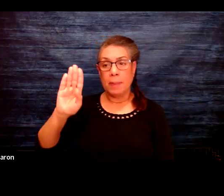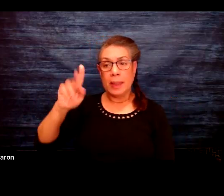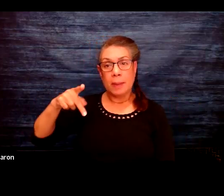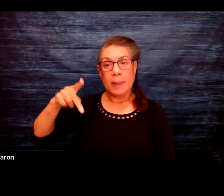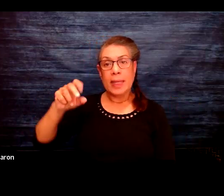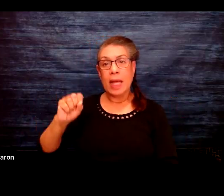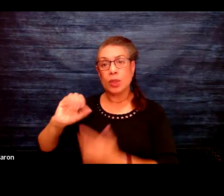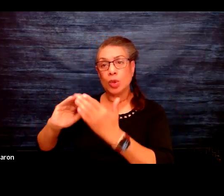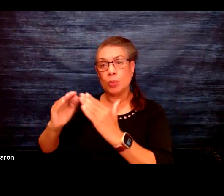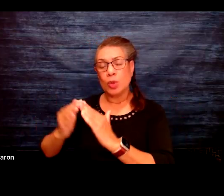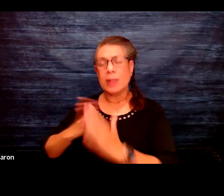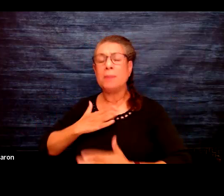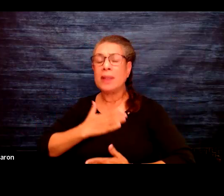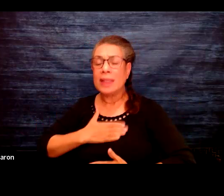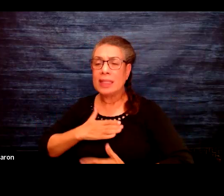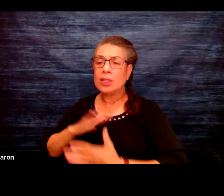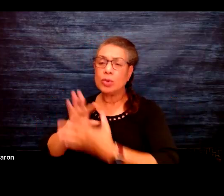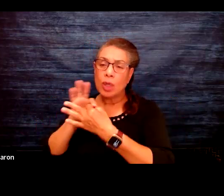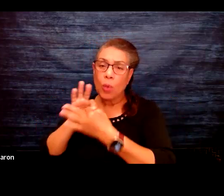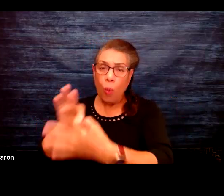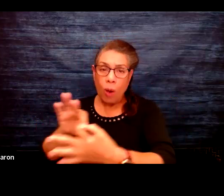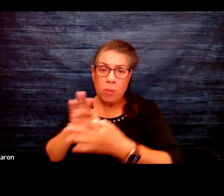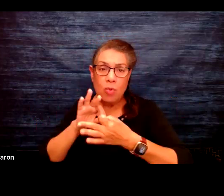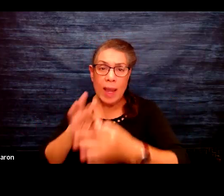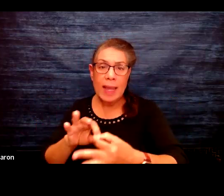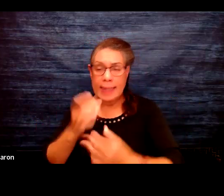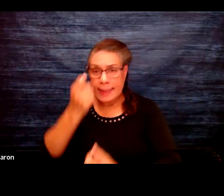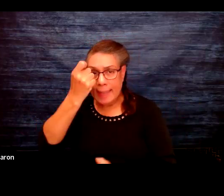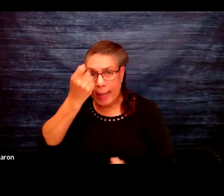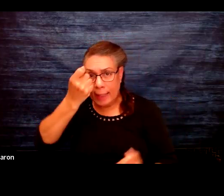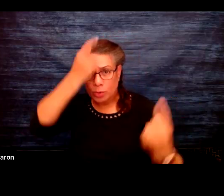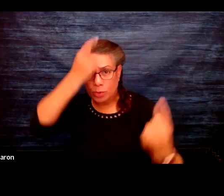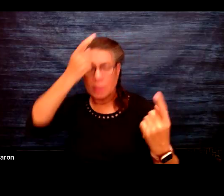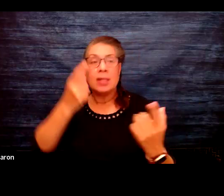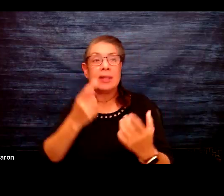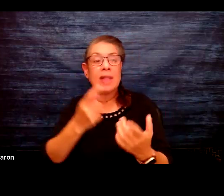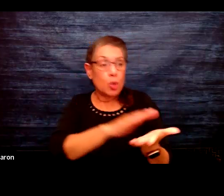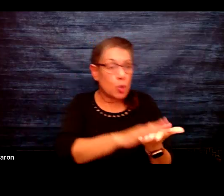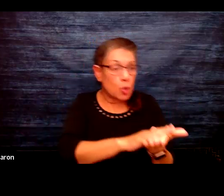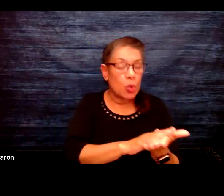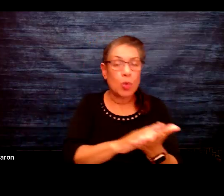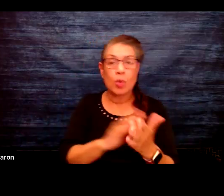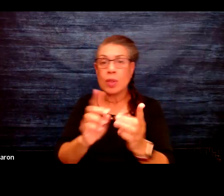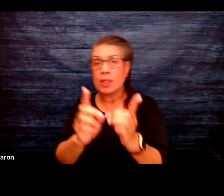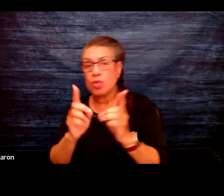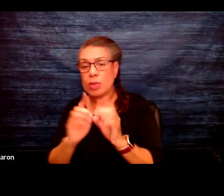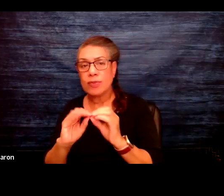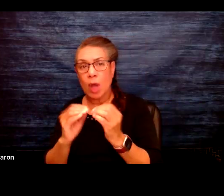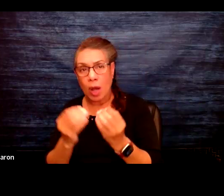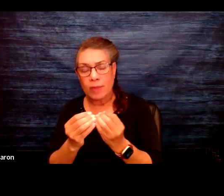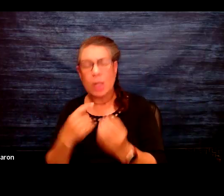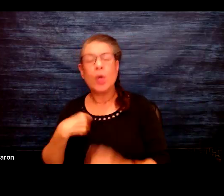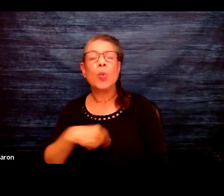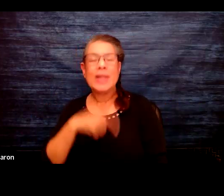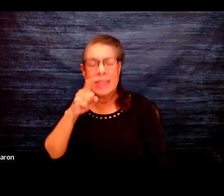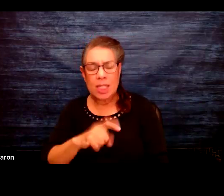community's cooperation and understanding to ensure that our schools and district offices are places where respect for one another is